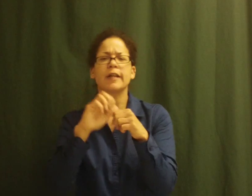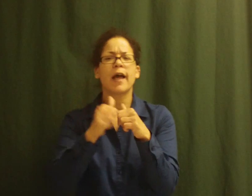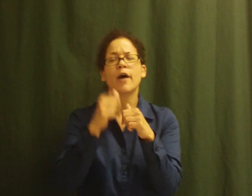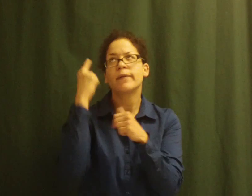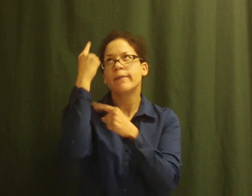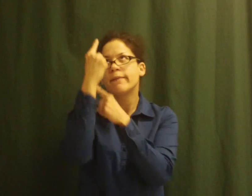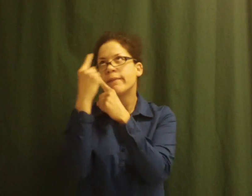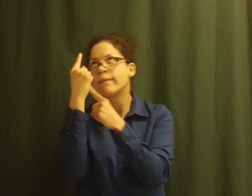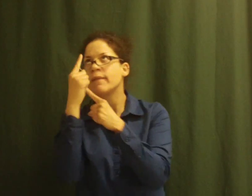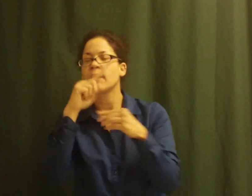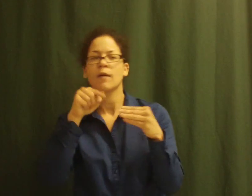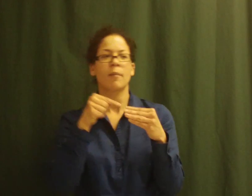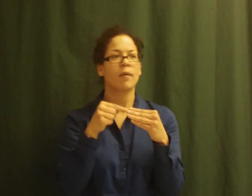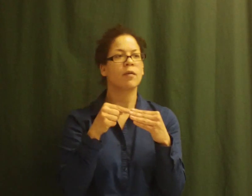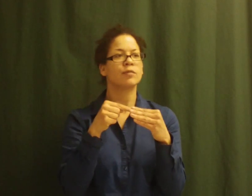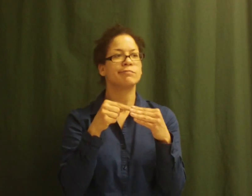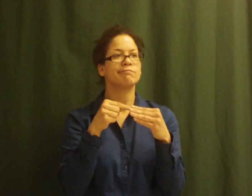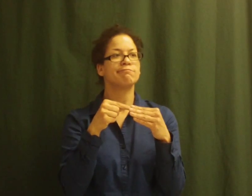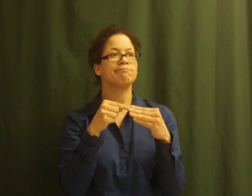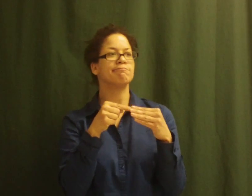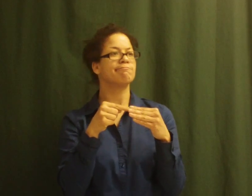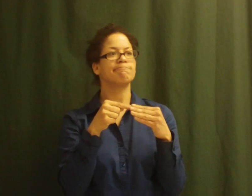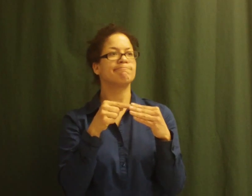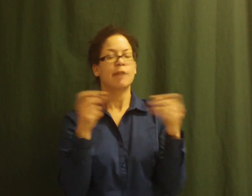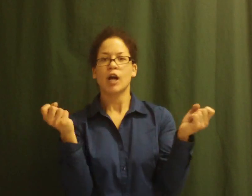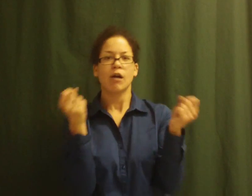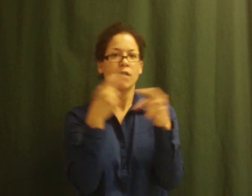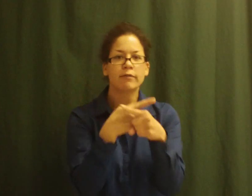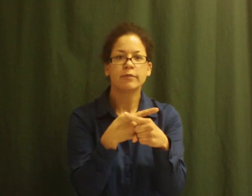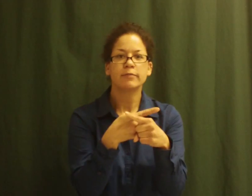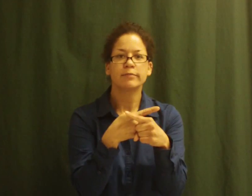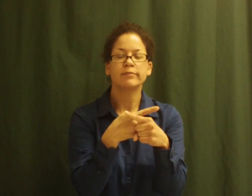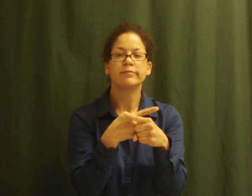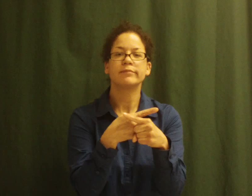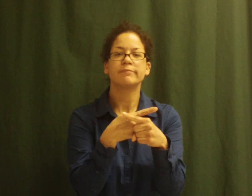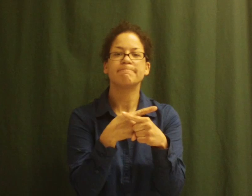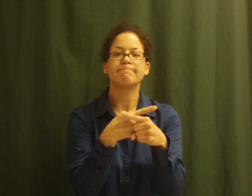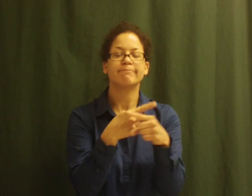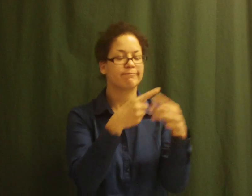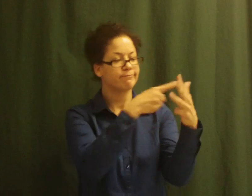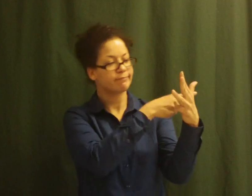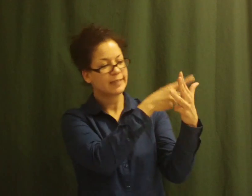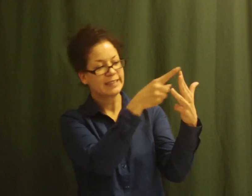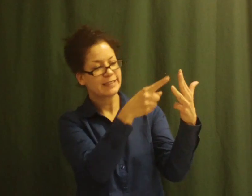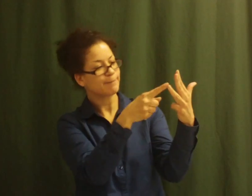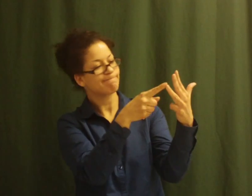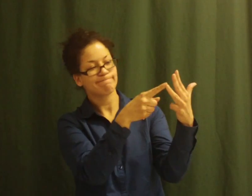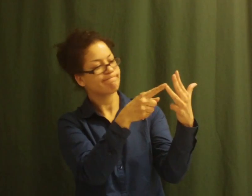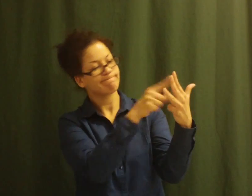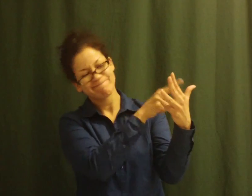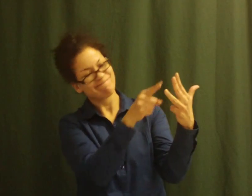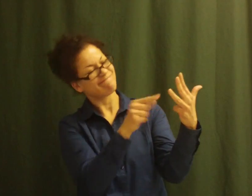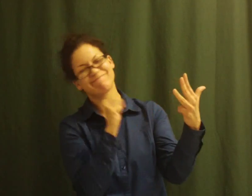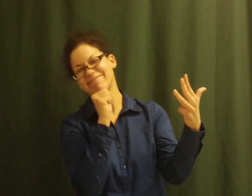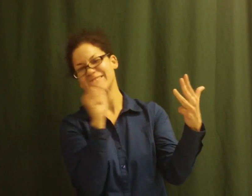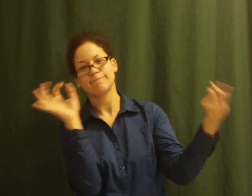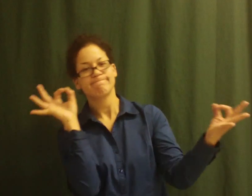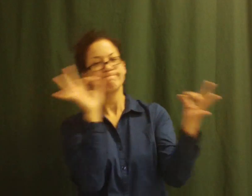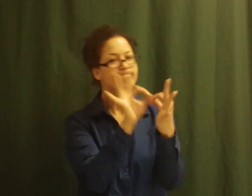resolve ethical conflicts, they are imprecise and they often